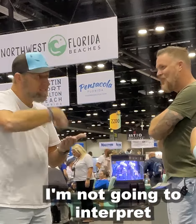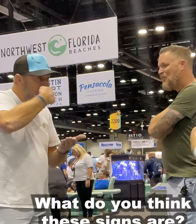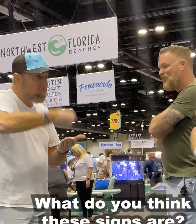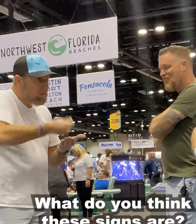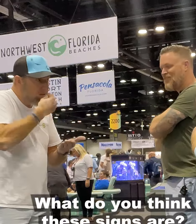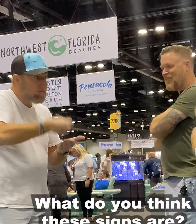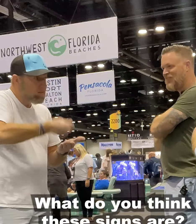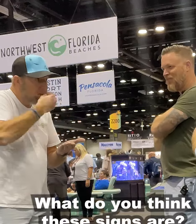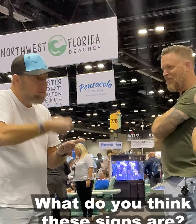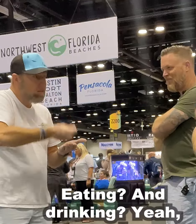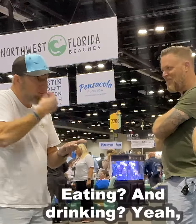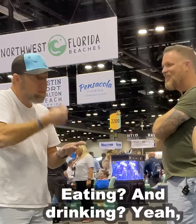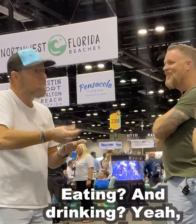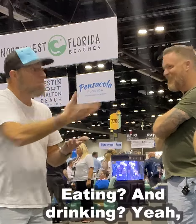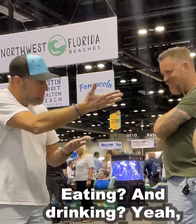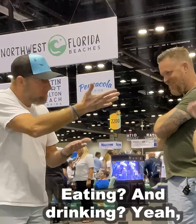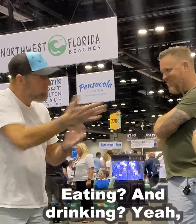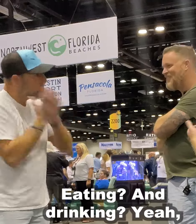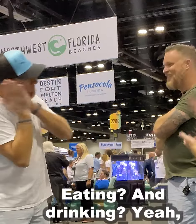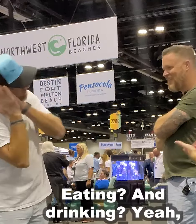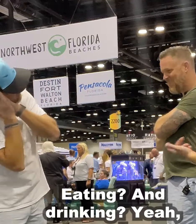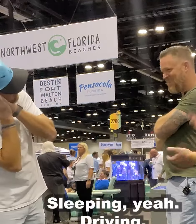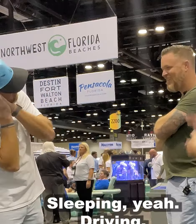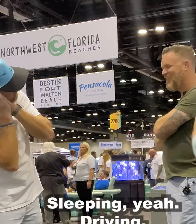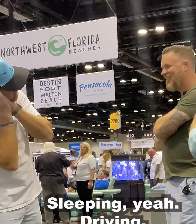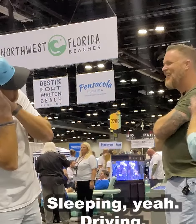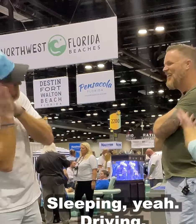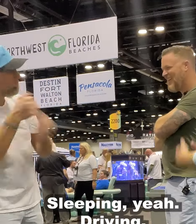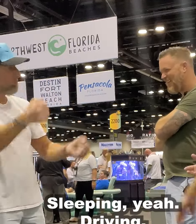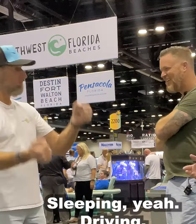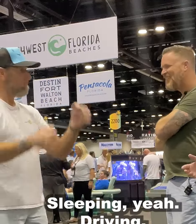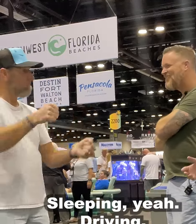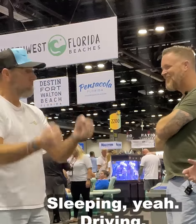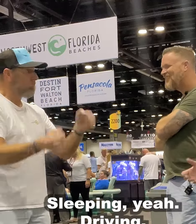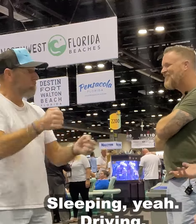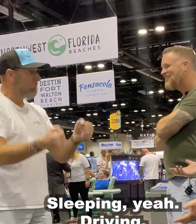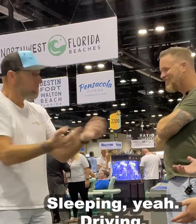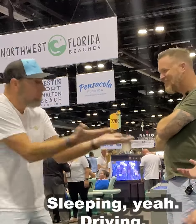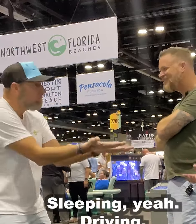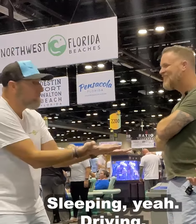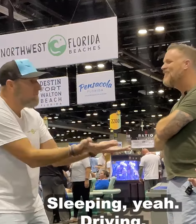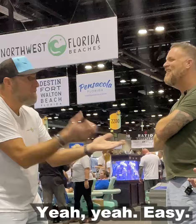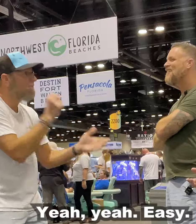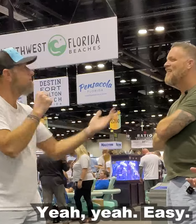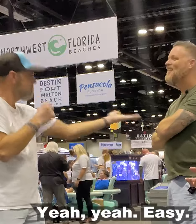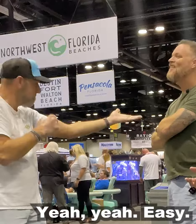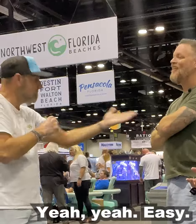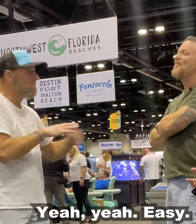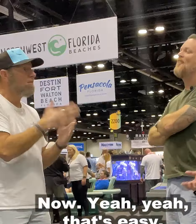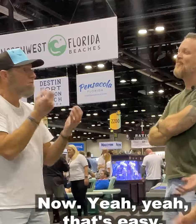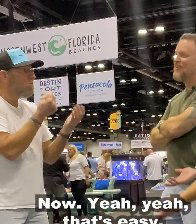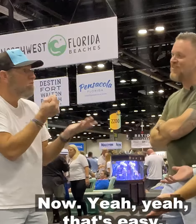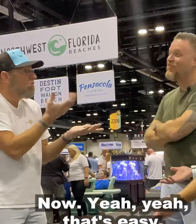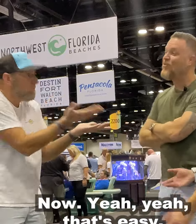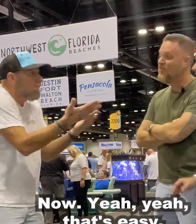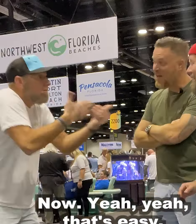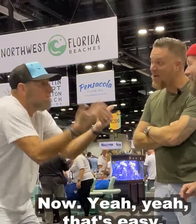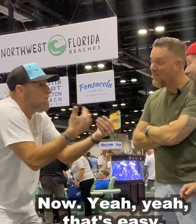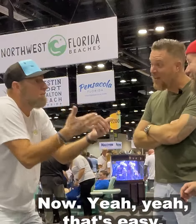What do you think these signs are? Eating. I mean, drinking. Sleeping. Yeah. Driving. Yeah. Yeah. Easy. So now, yeah,